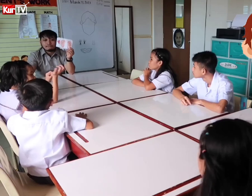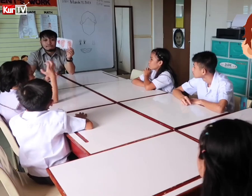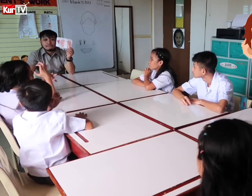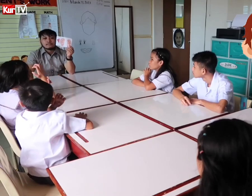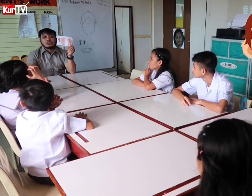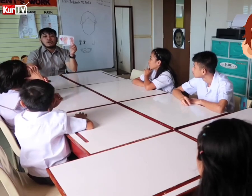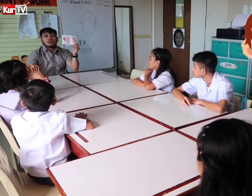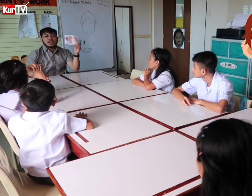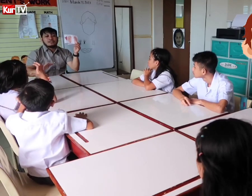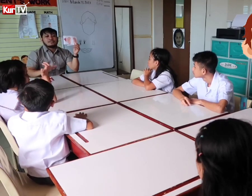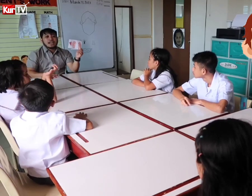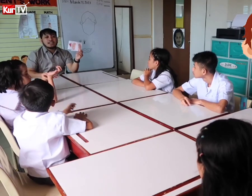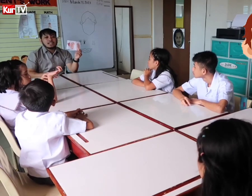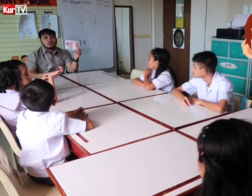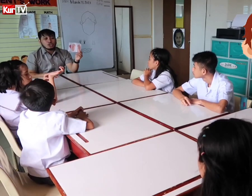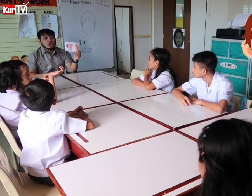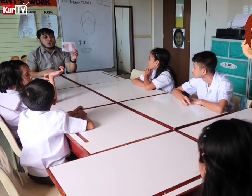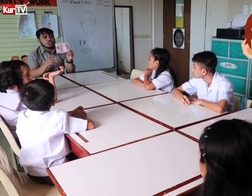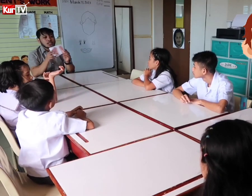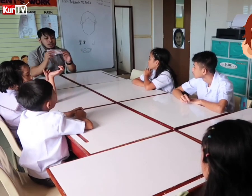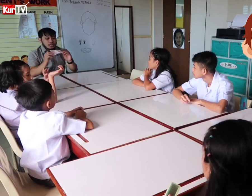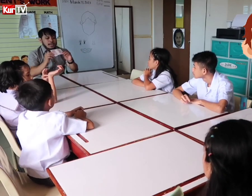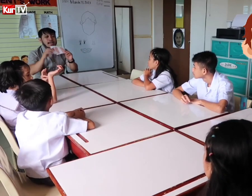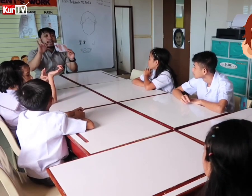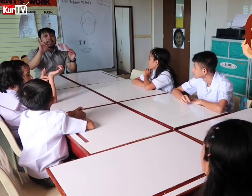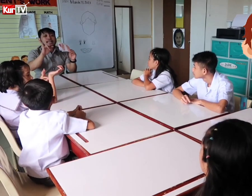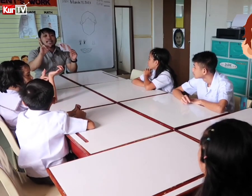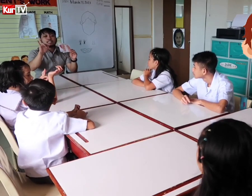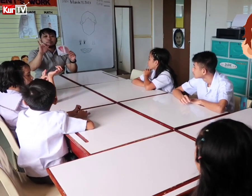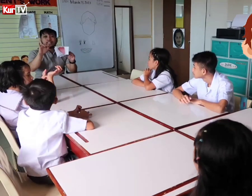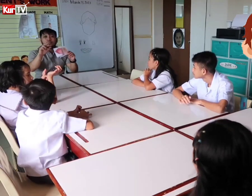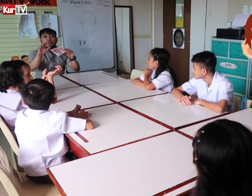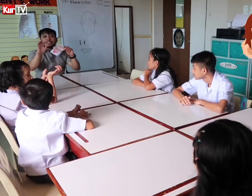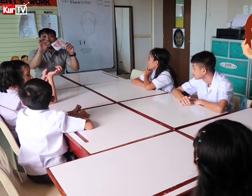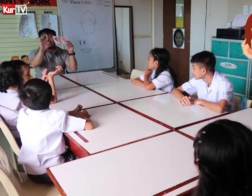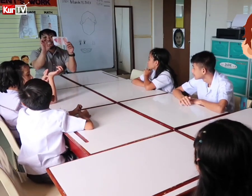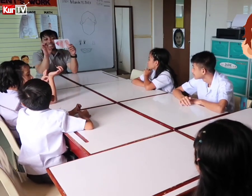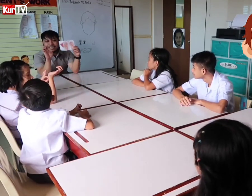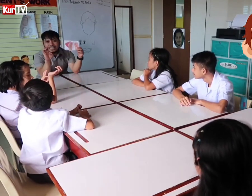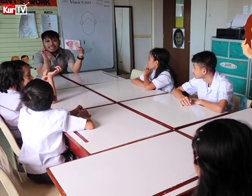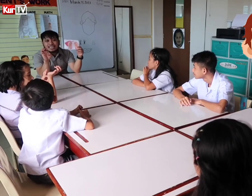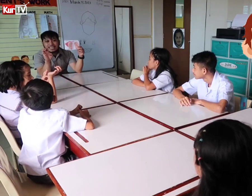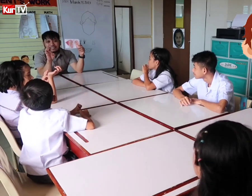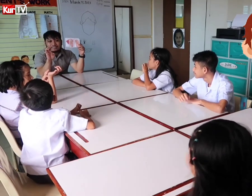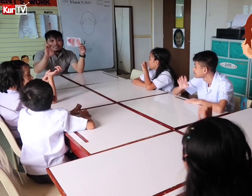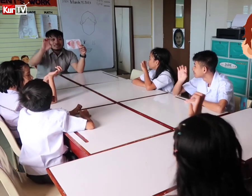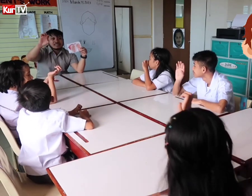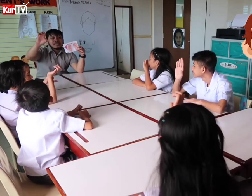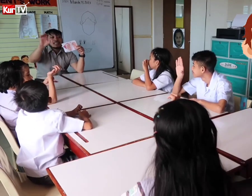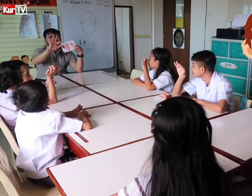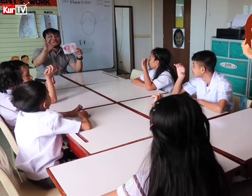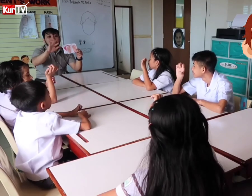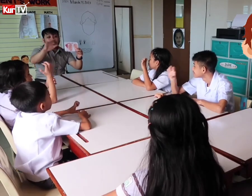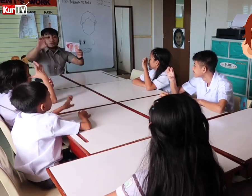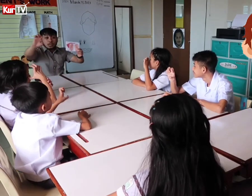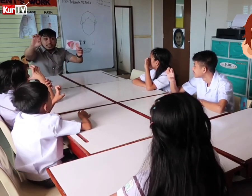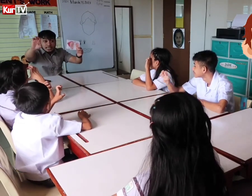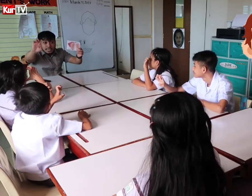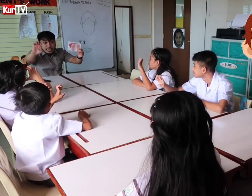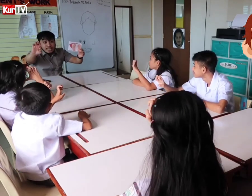Ayan. Sabrina. Very good. And let's spell the word ears. E. Let's spell the word E.